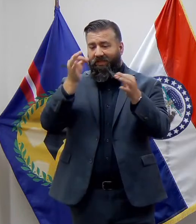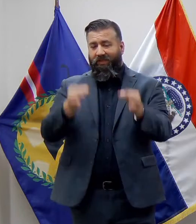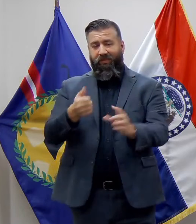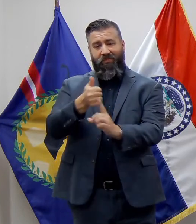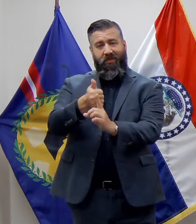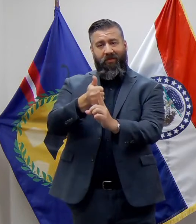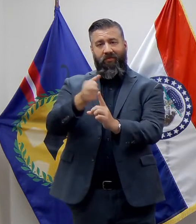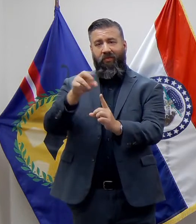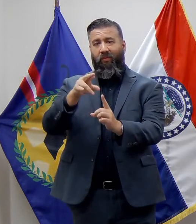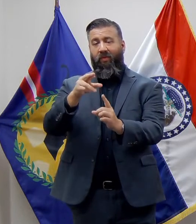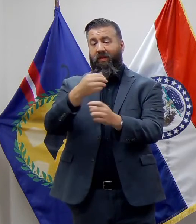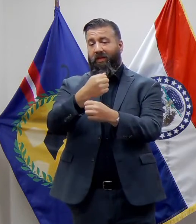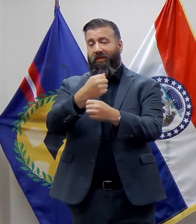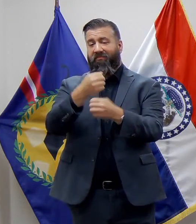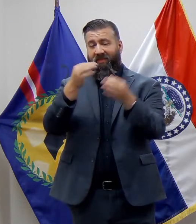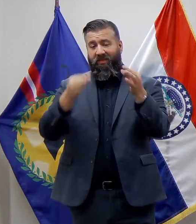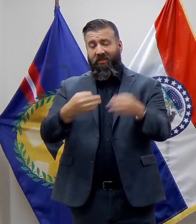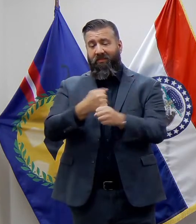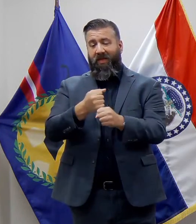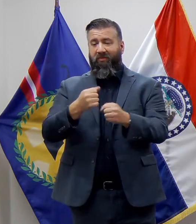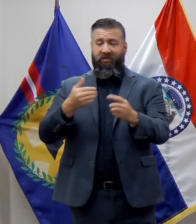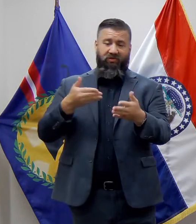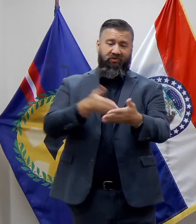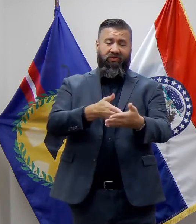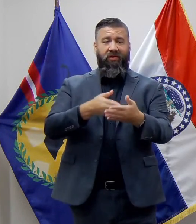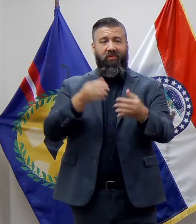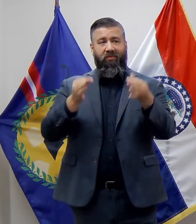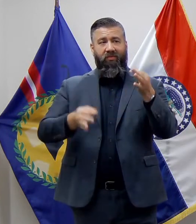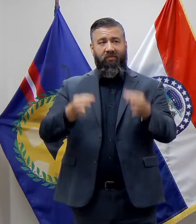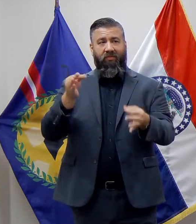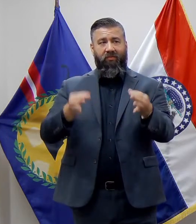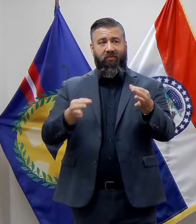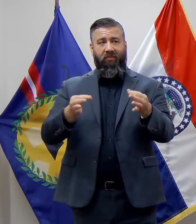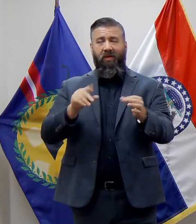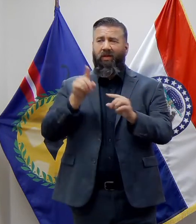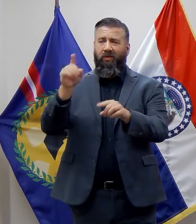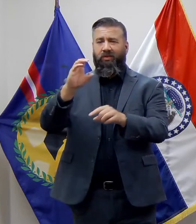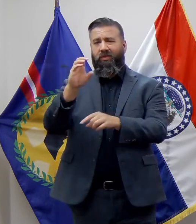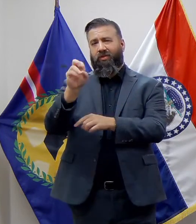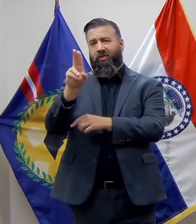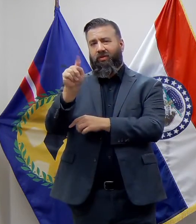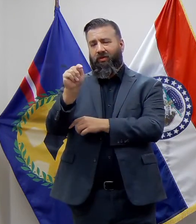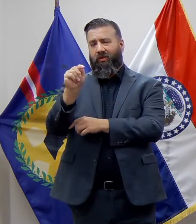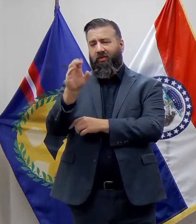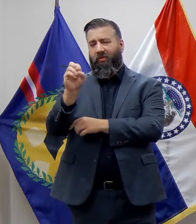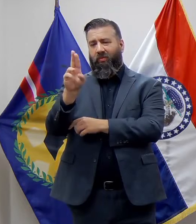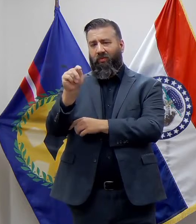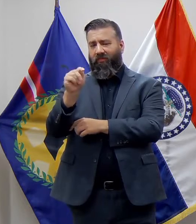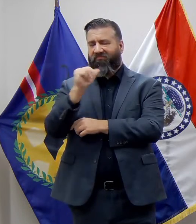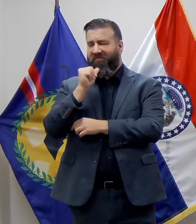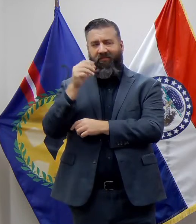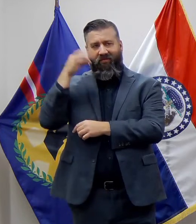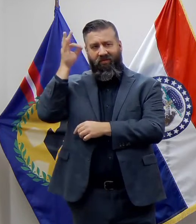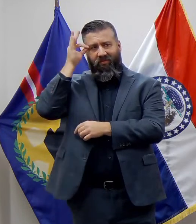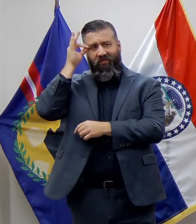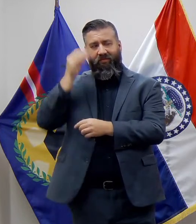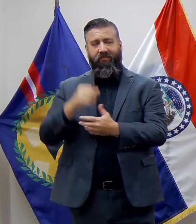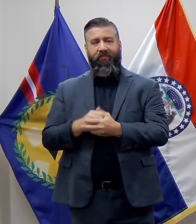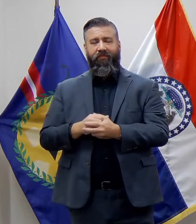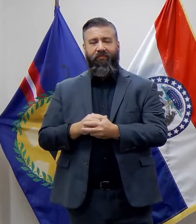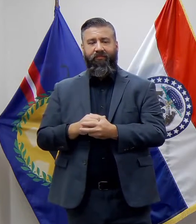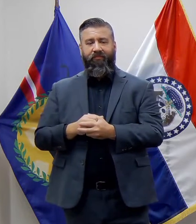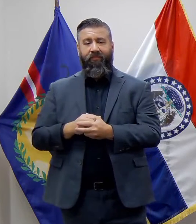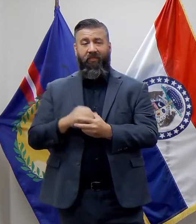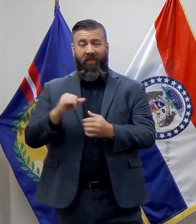or the decision they made was challenged in court. It goes to circuit court, it doesn't go to federal court. Okay. Redistricting commissions